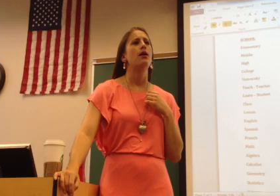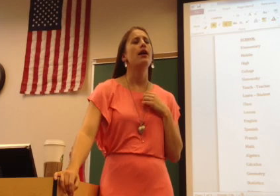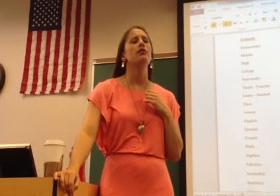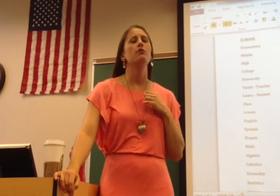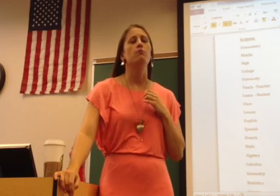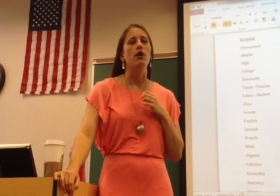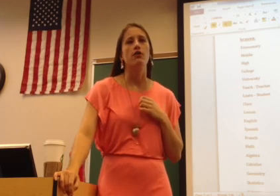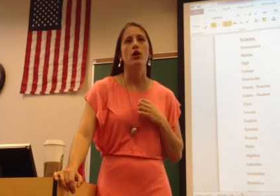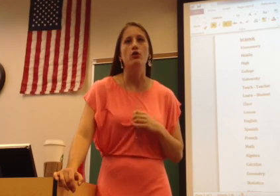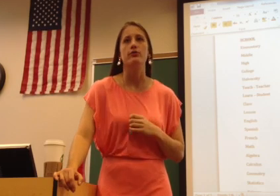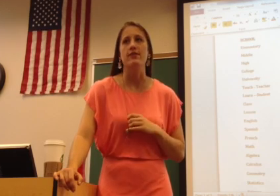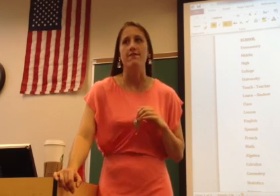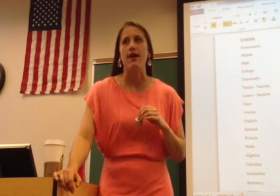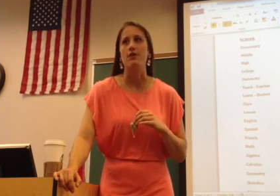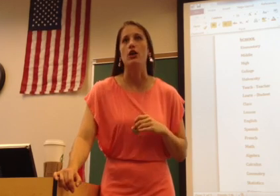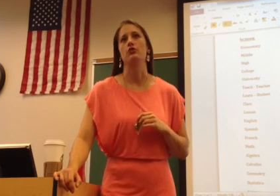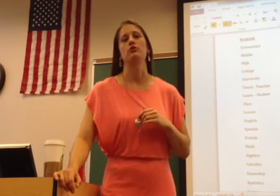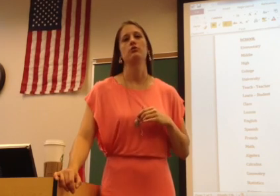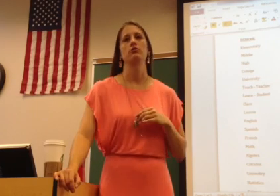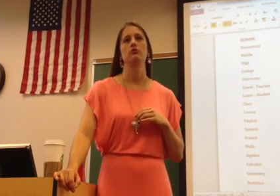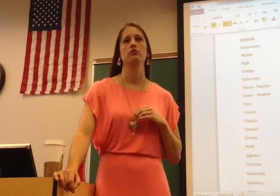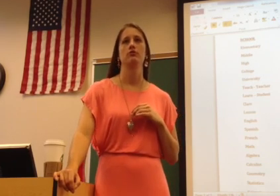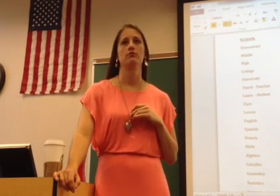My brother owes me $5.